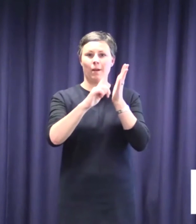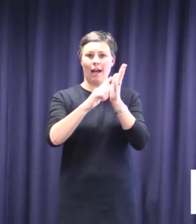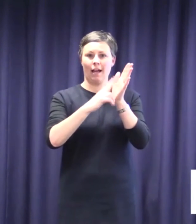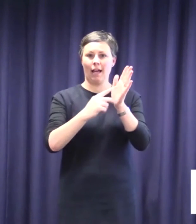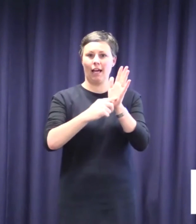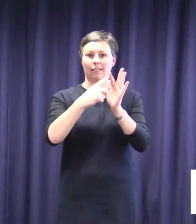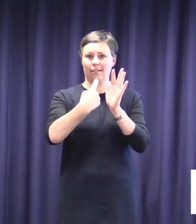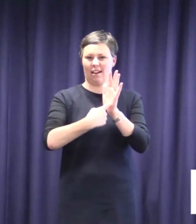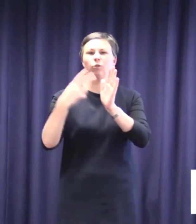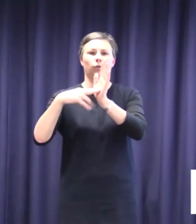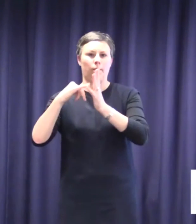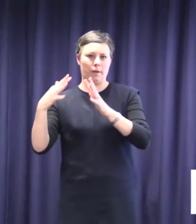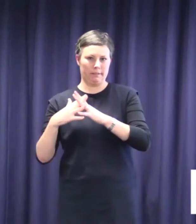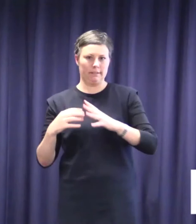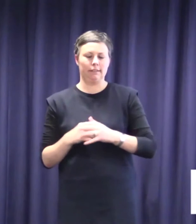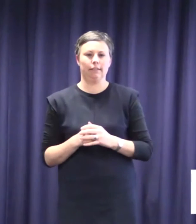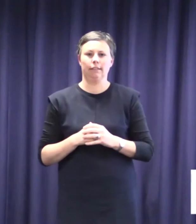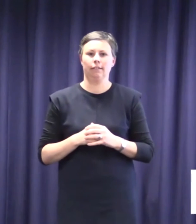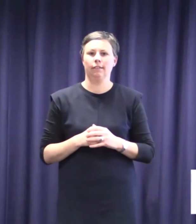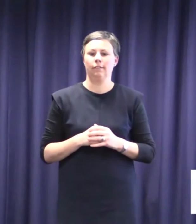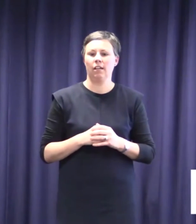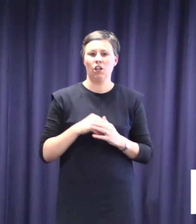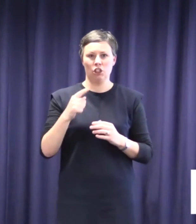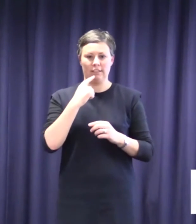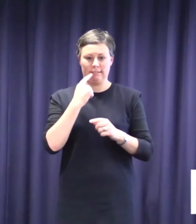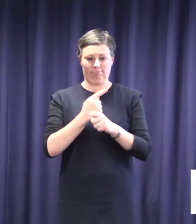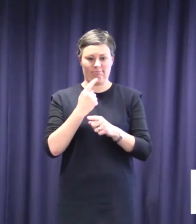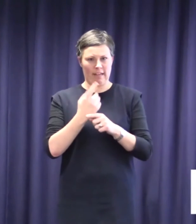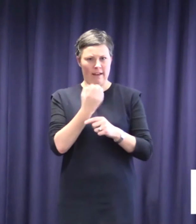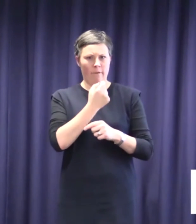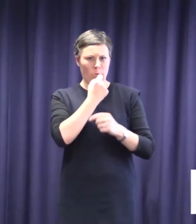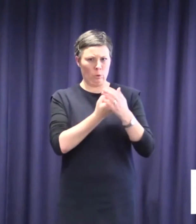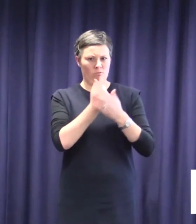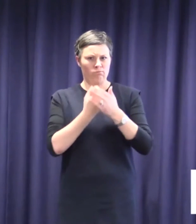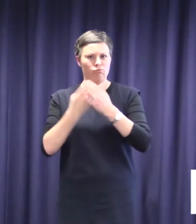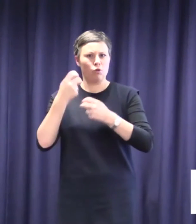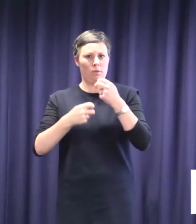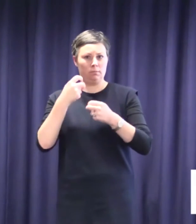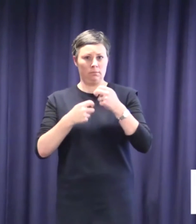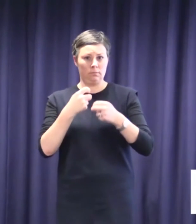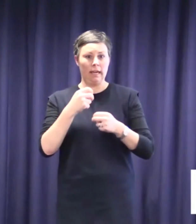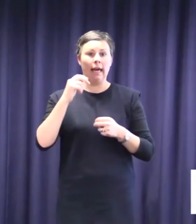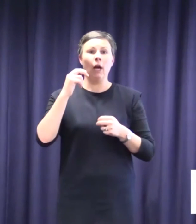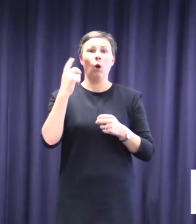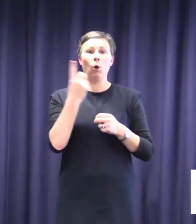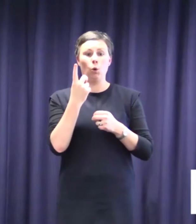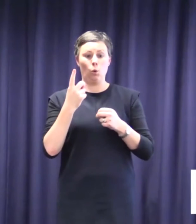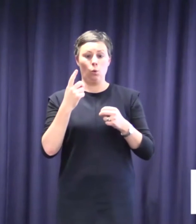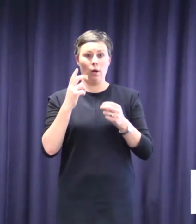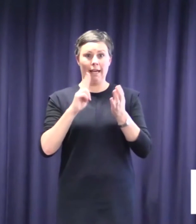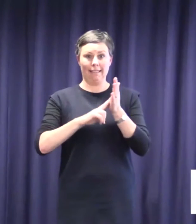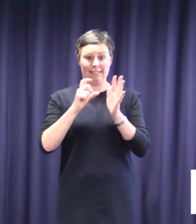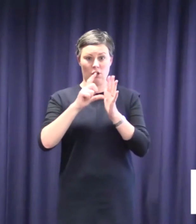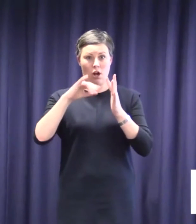site. She mentions that there are a few issues happening up here. Deaf NDIA participants must